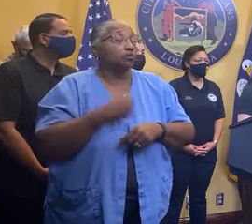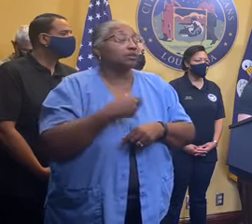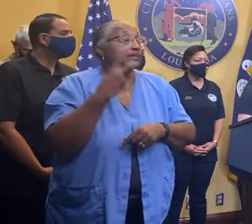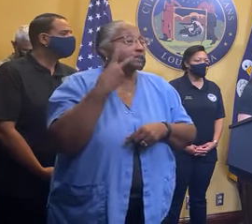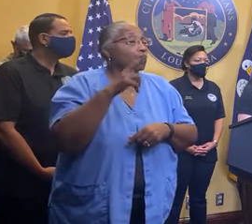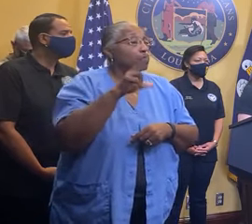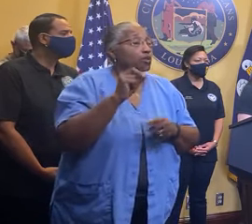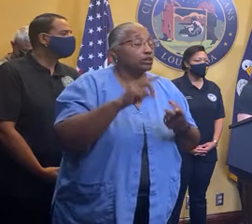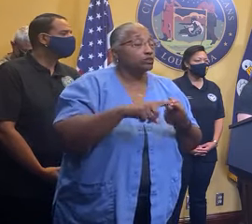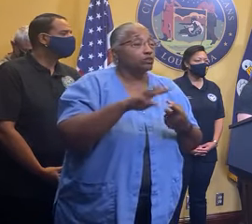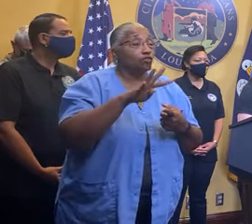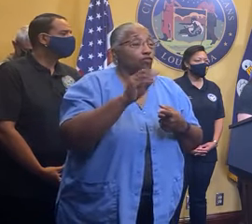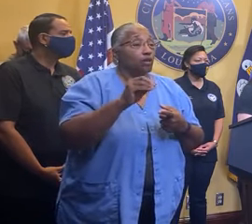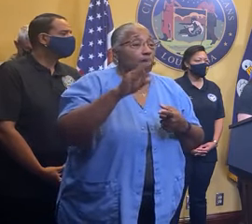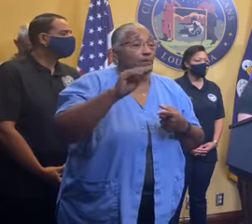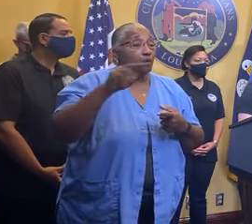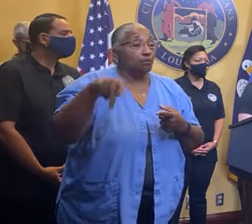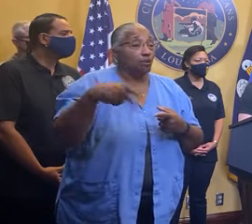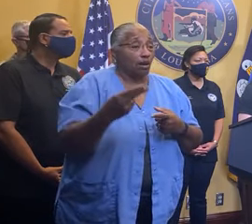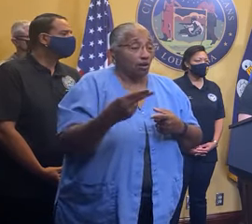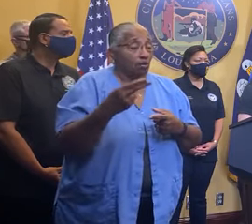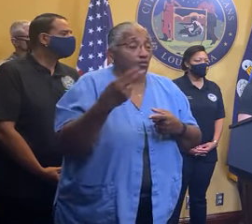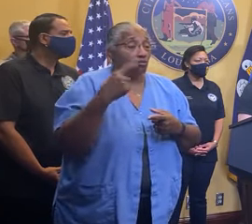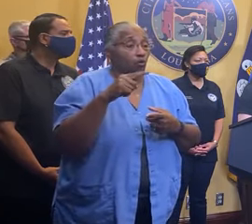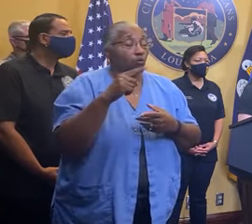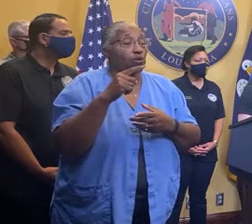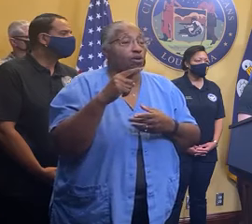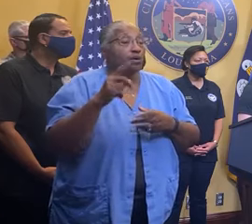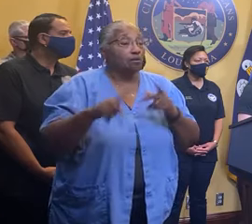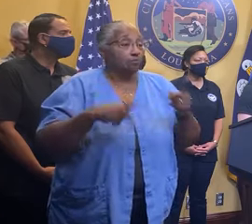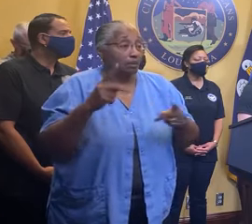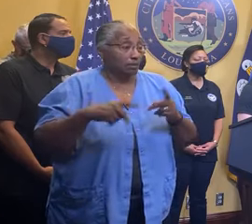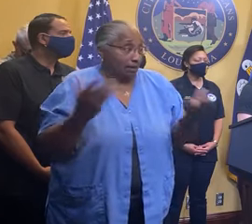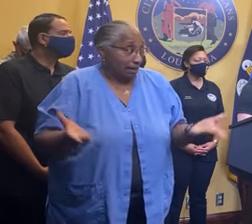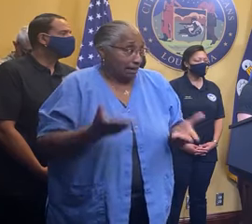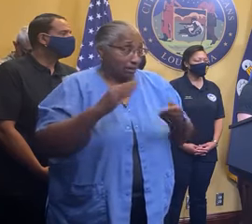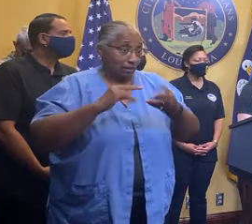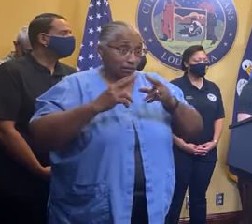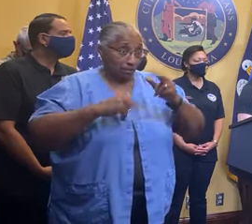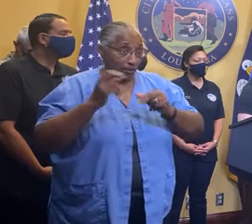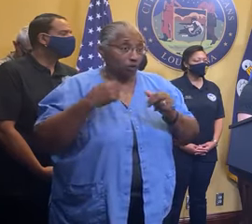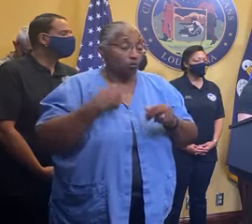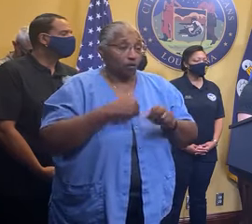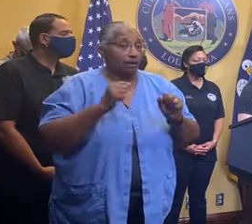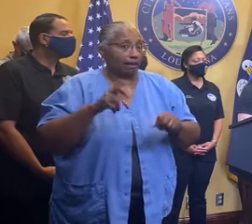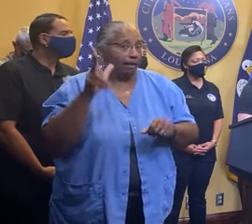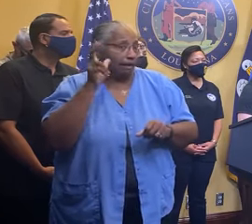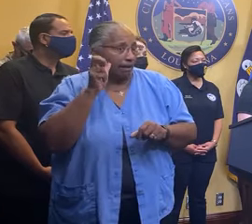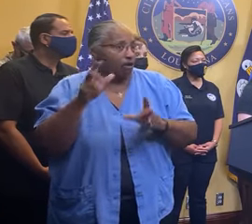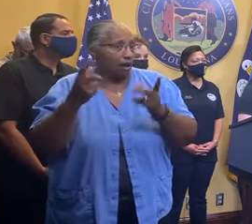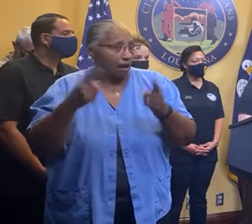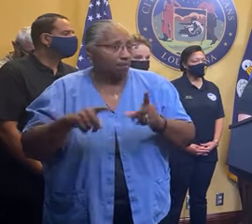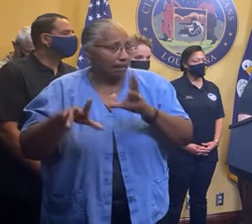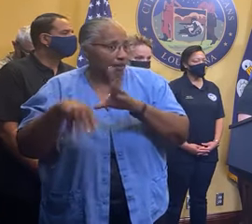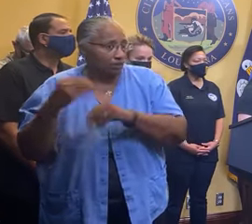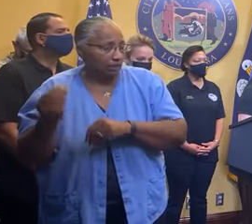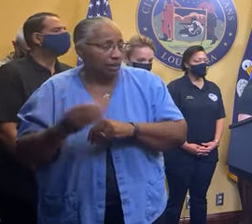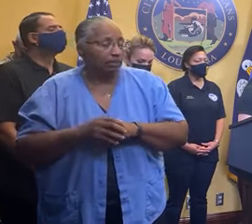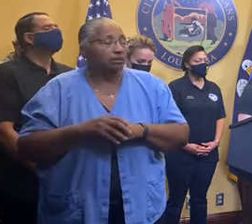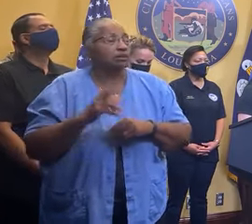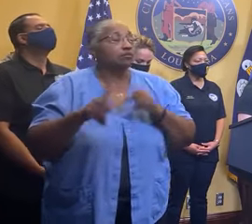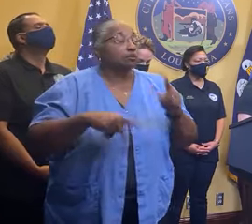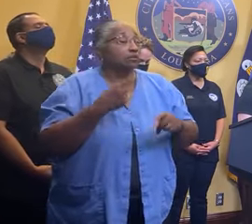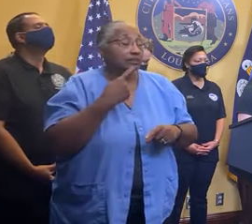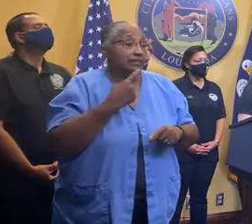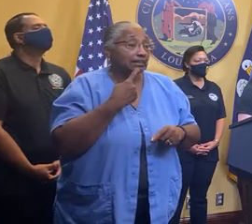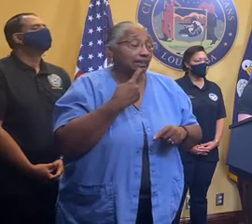30 to 40 miles per hour, some more. For those of you in the building, we can hear it outside the windows right now. So as we see it, as everybody else has been